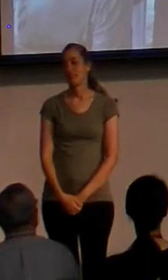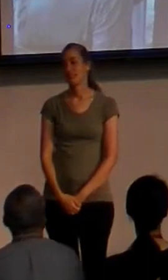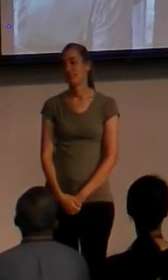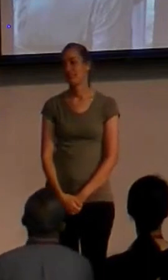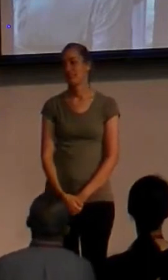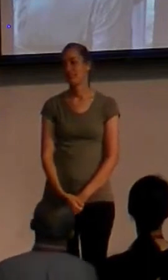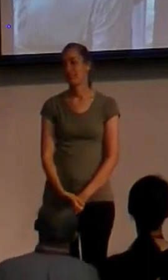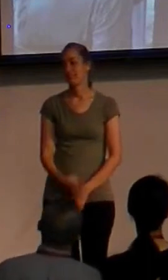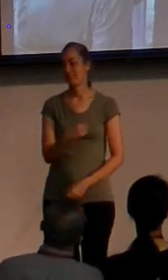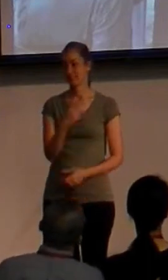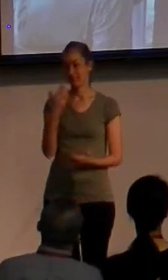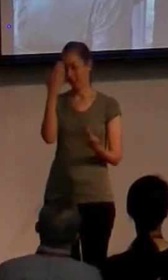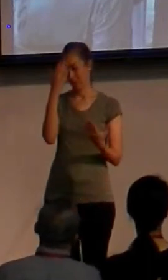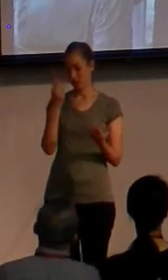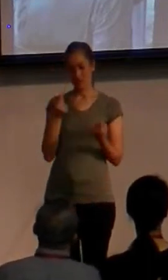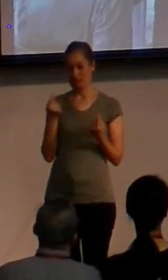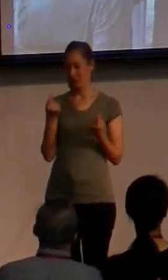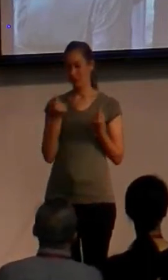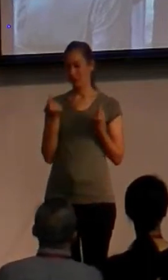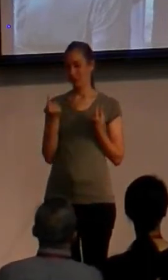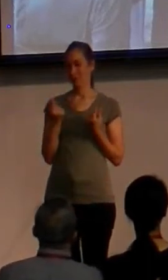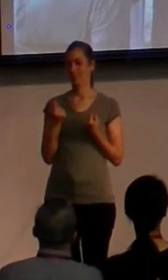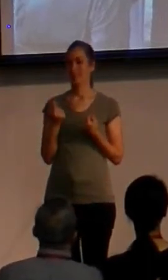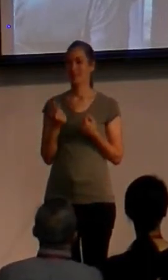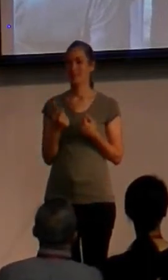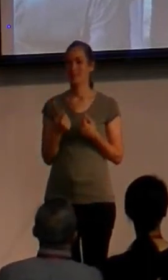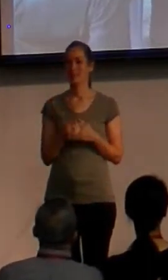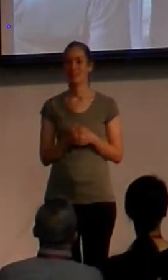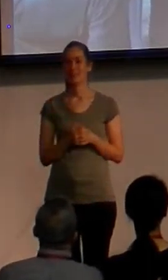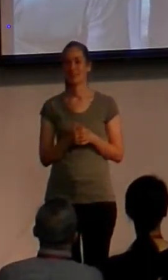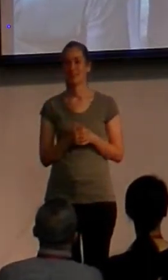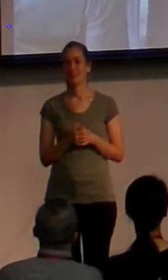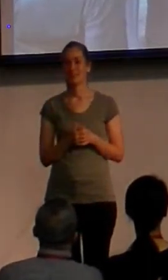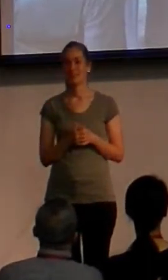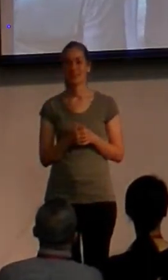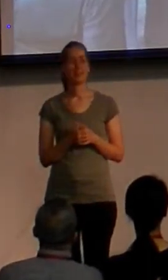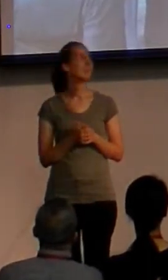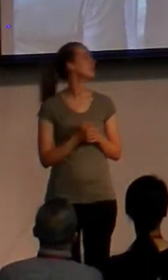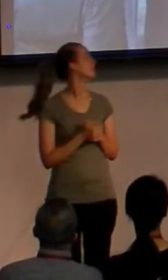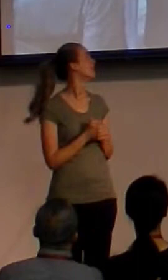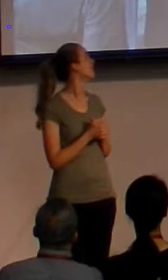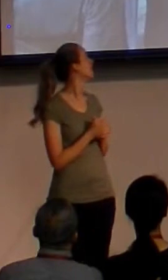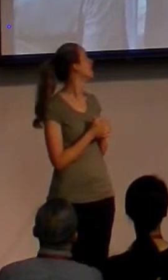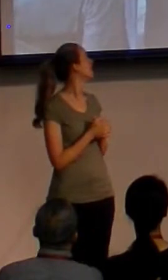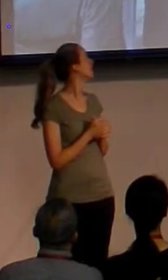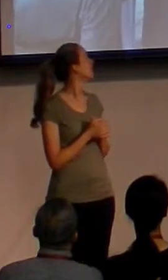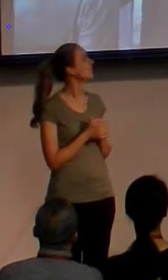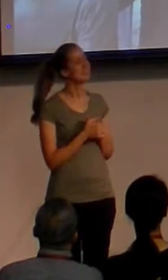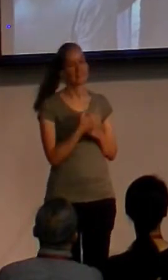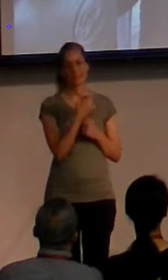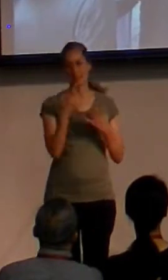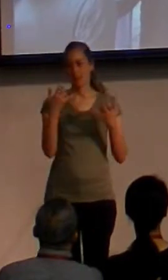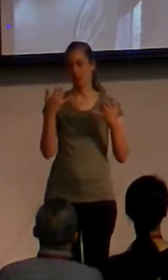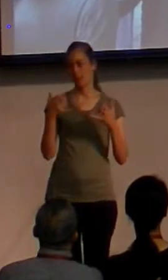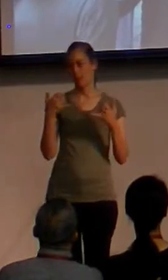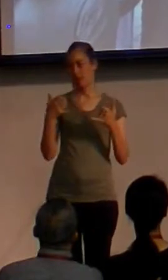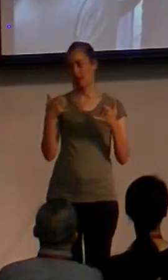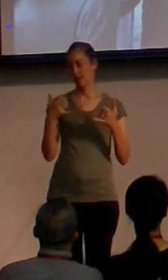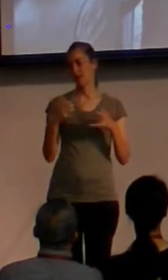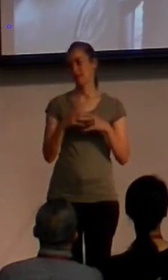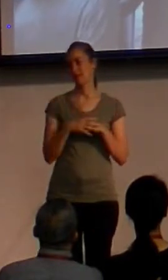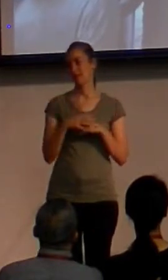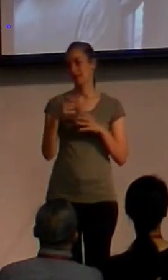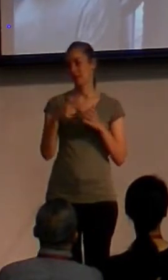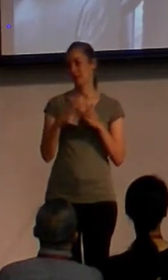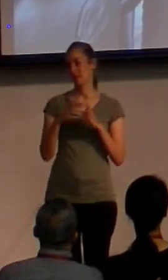didn't know what to do. I had this the Sunset School of Preaching in Lubbock, Texas. And this video course